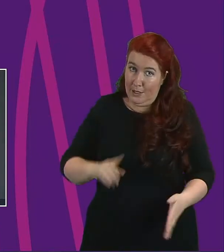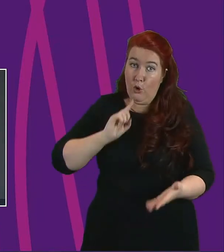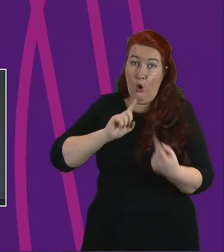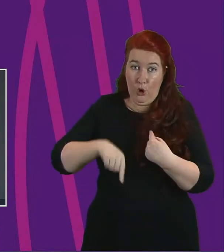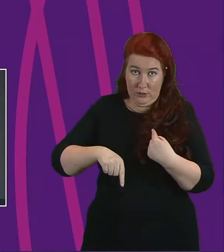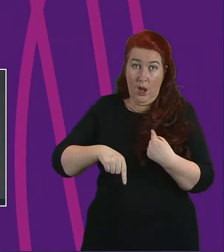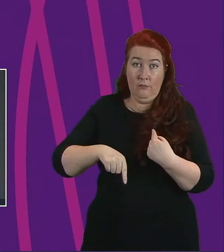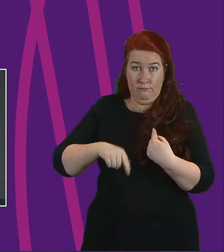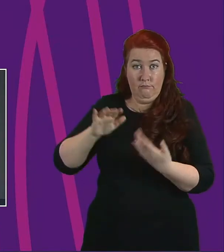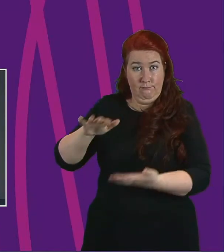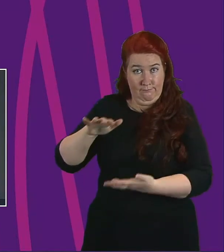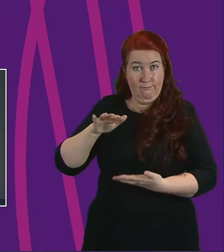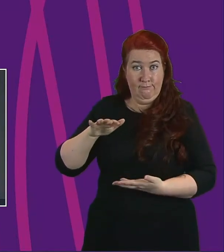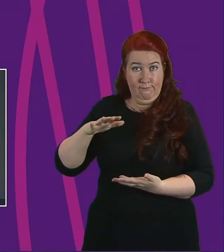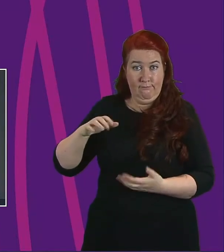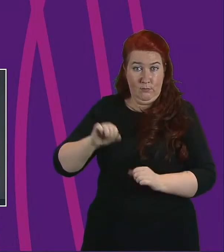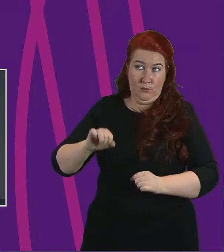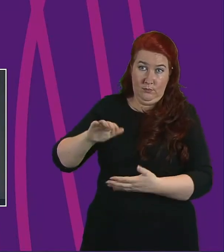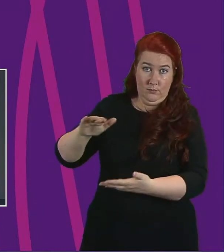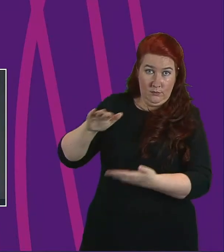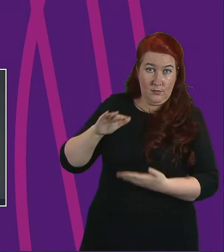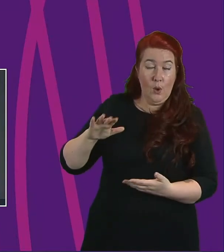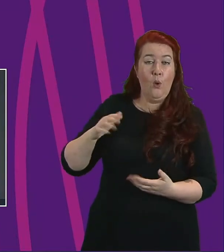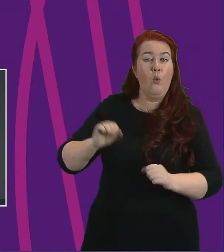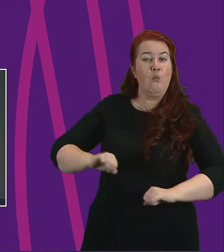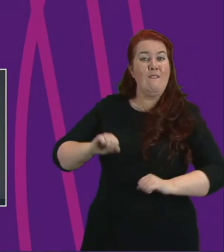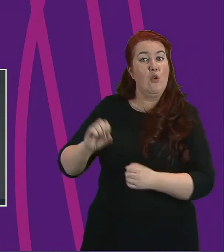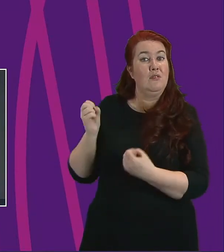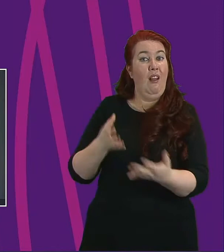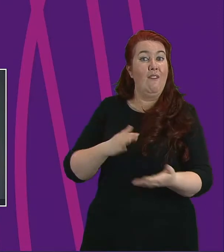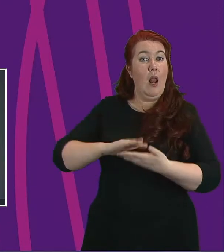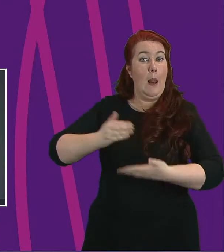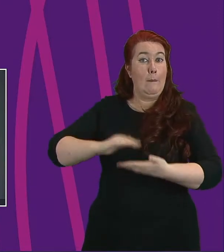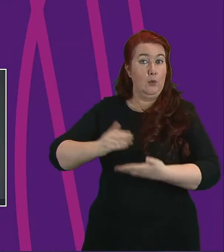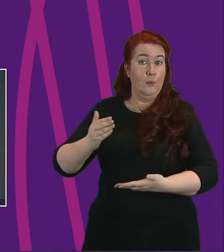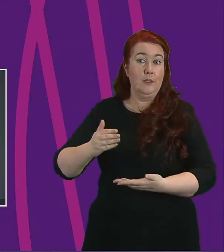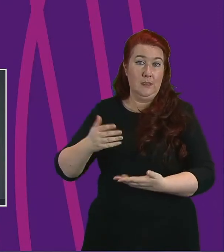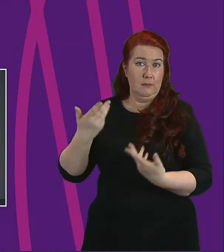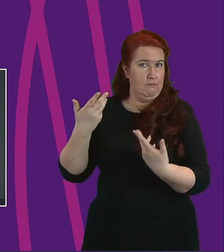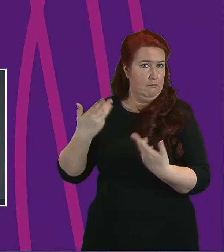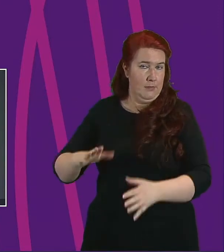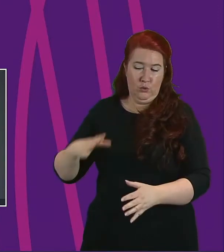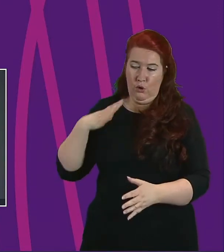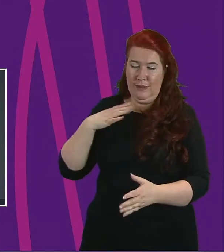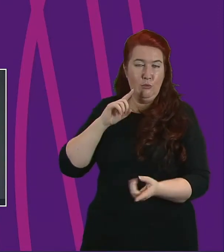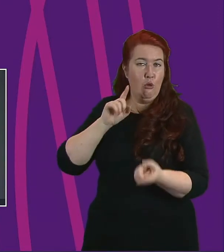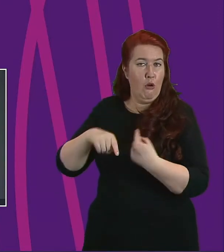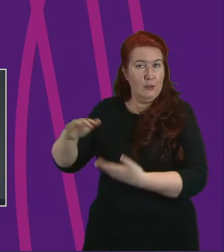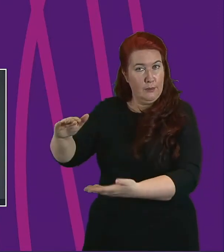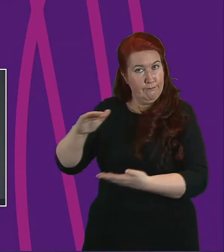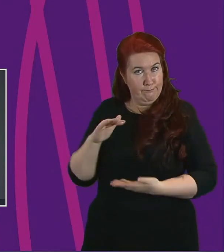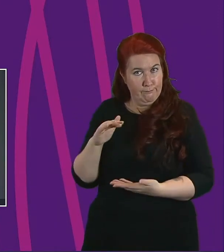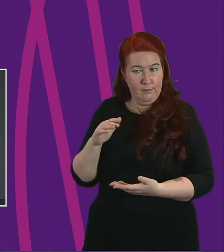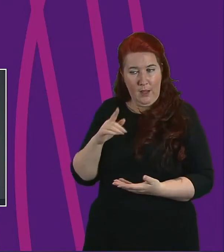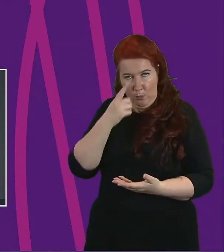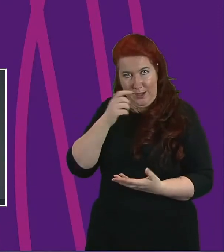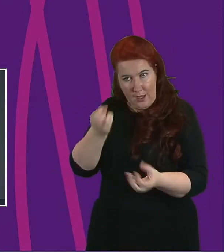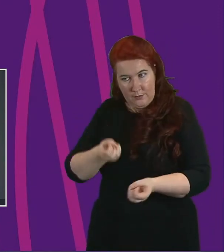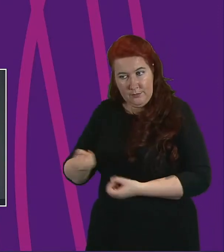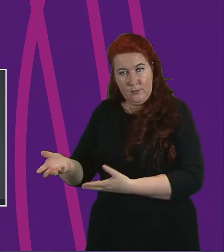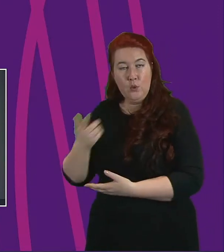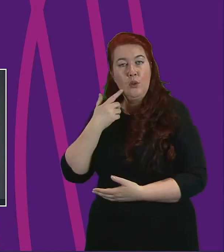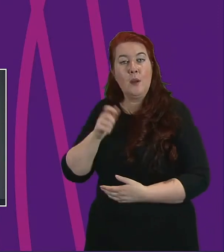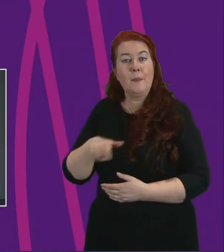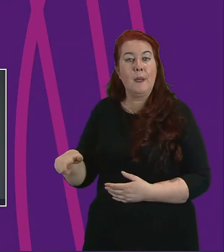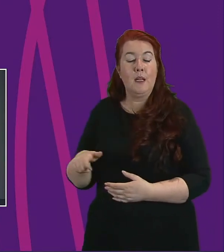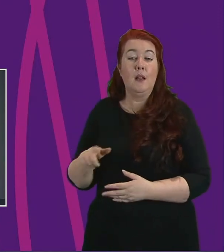and we await delivery of those laptops to make provision available for young people. But as we take that